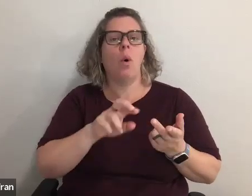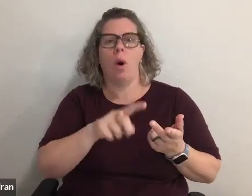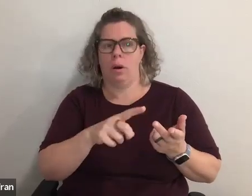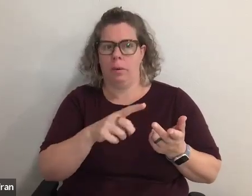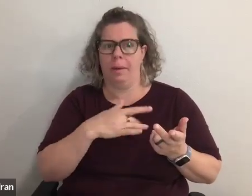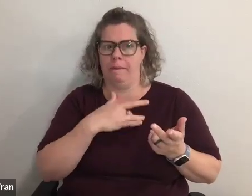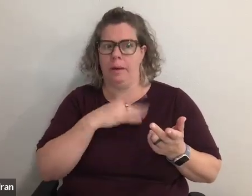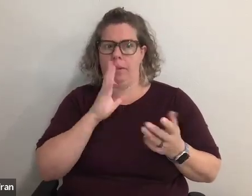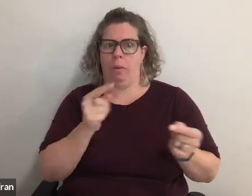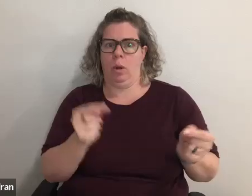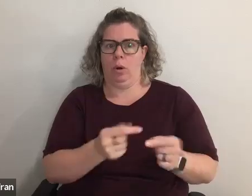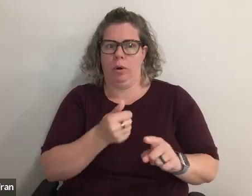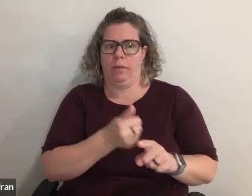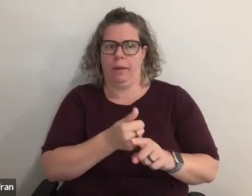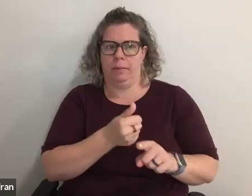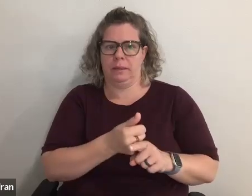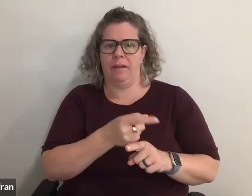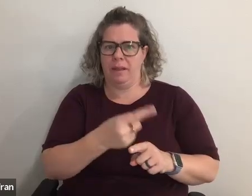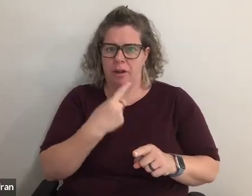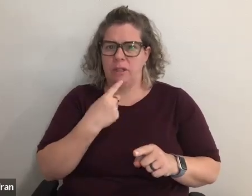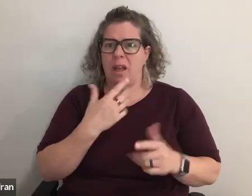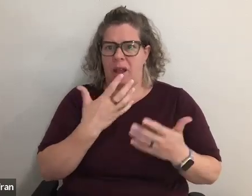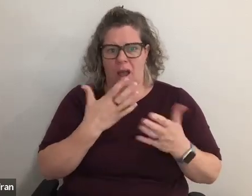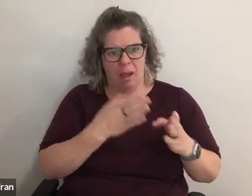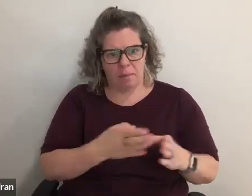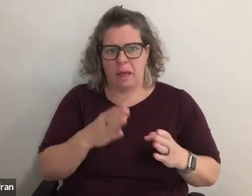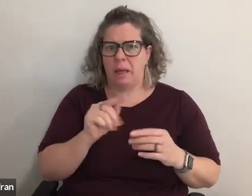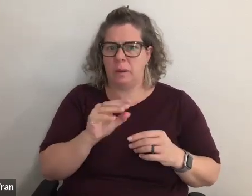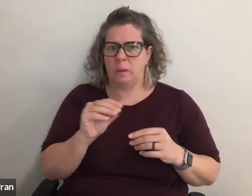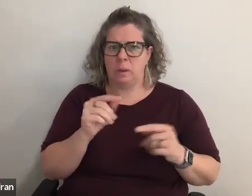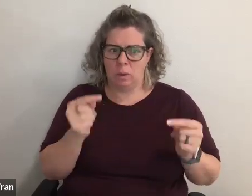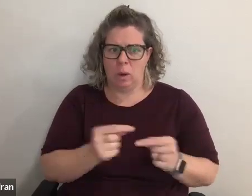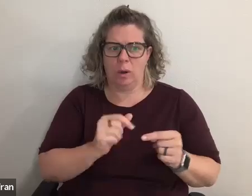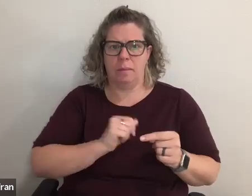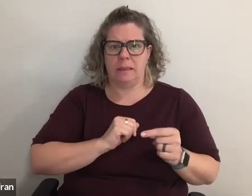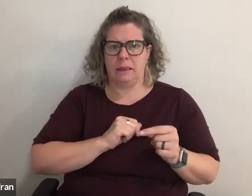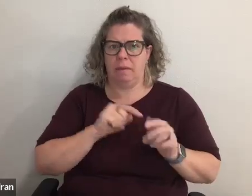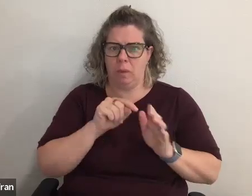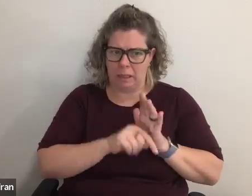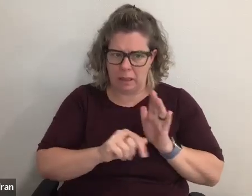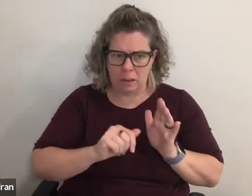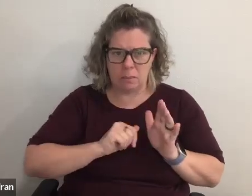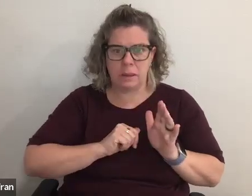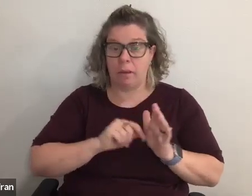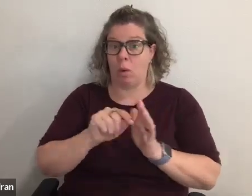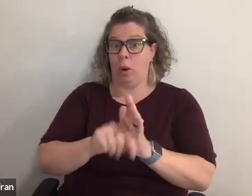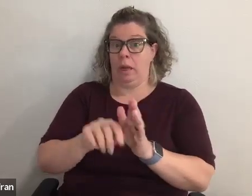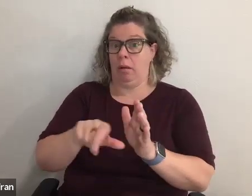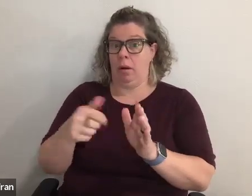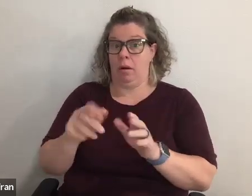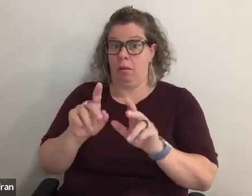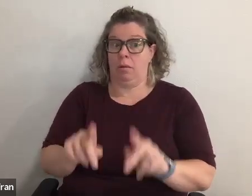risk, which means that they're reporting a desire, intent, and capability to take lethal action toward themselves or another